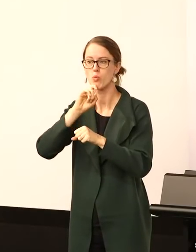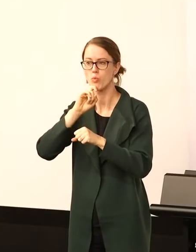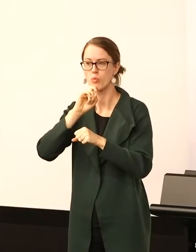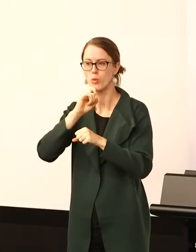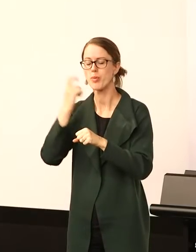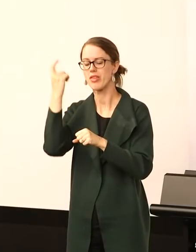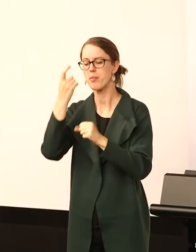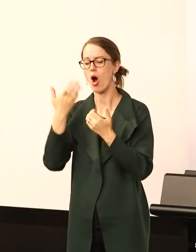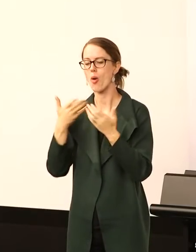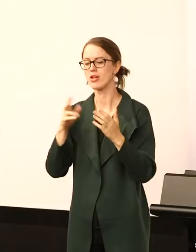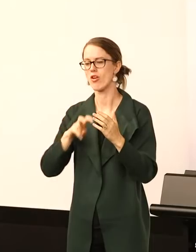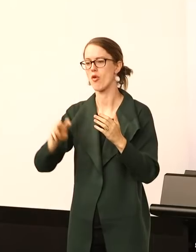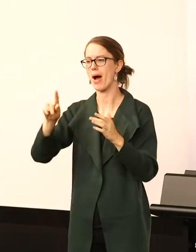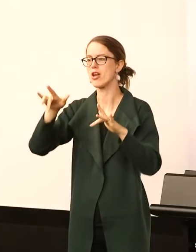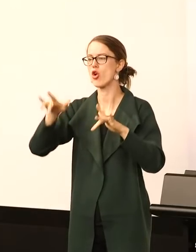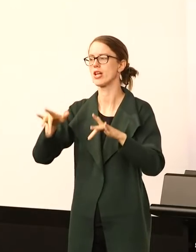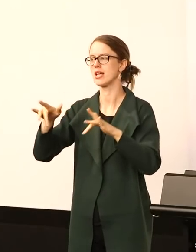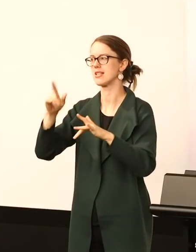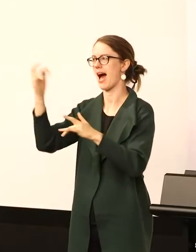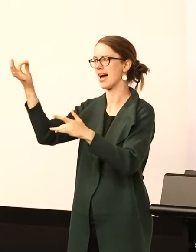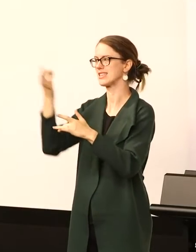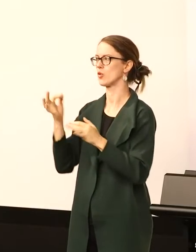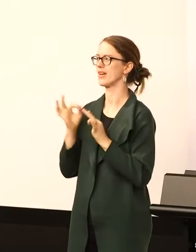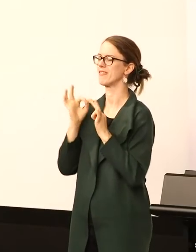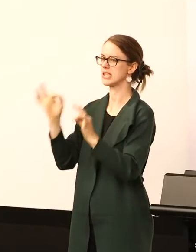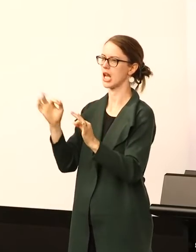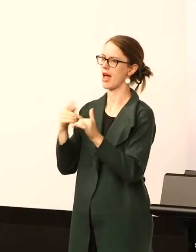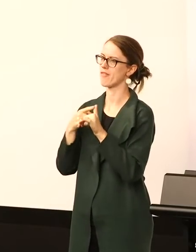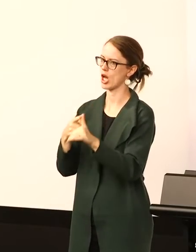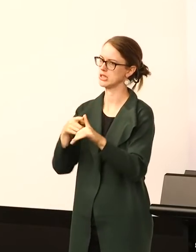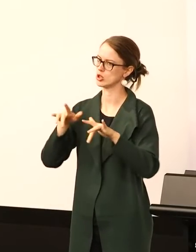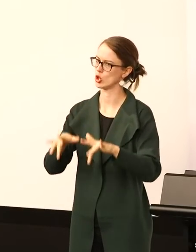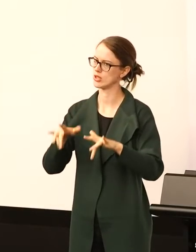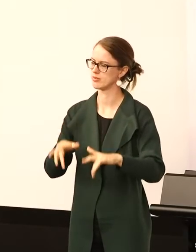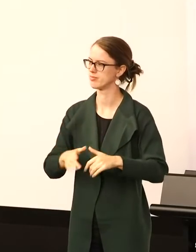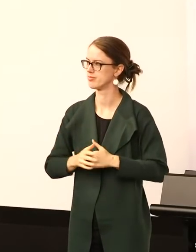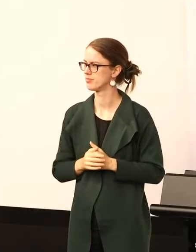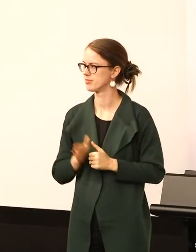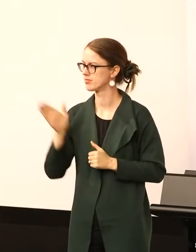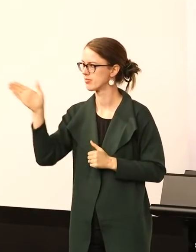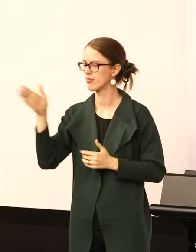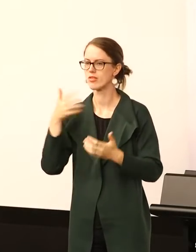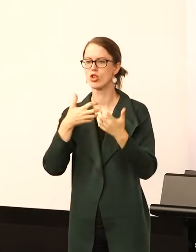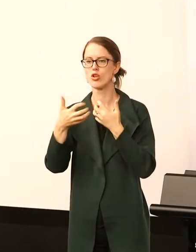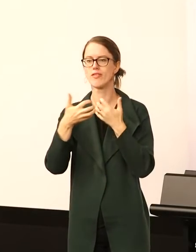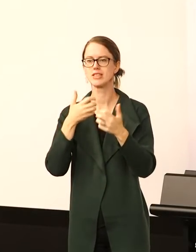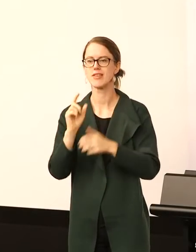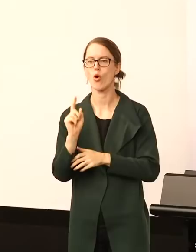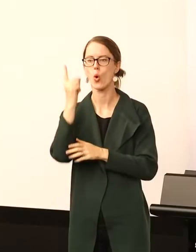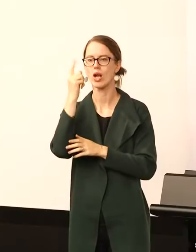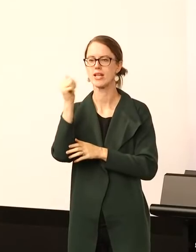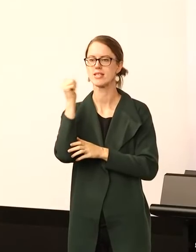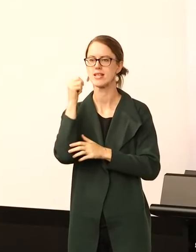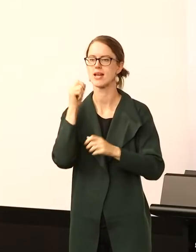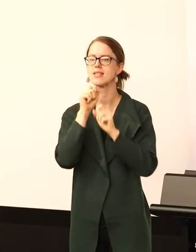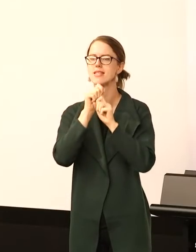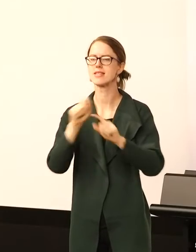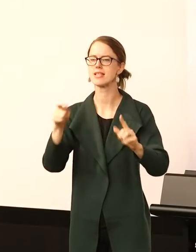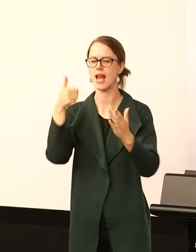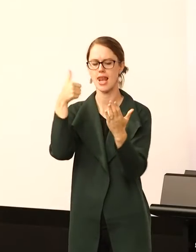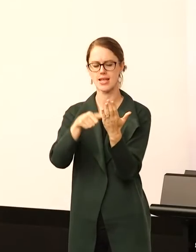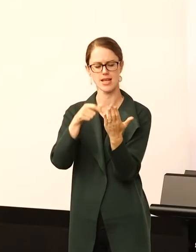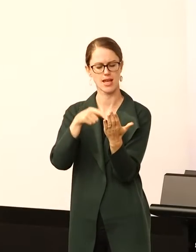opening up travel. But I haven't been asked for specific advice on that yet. The University of Auckland sent out a letter yesterday where they said that they